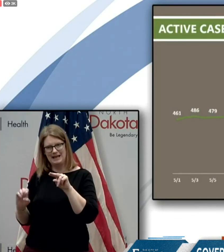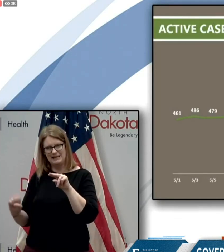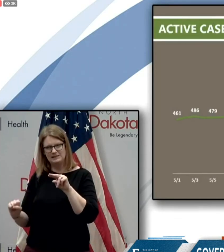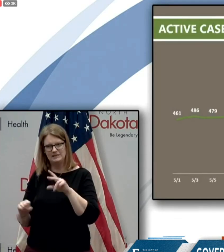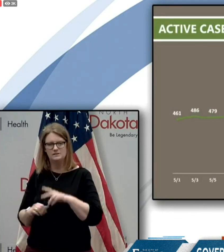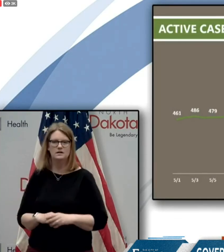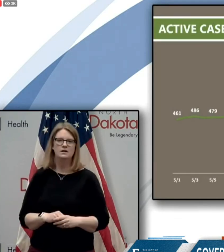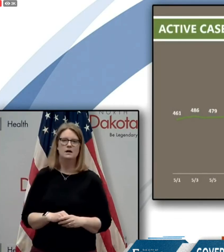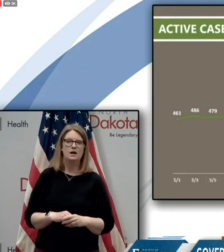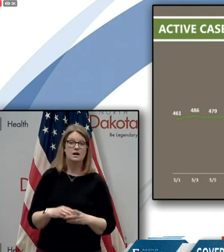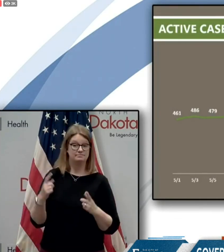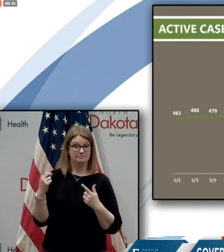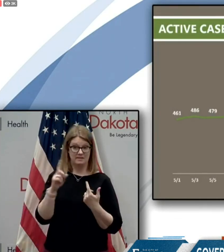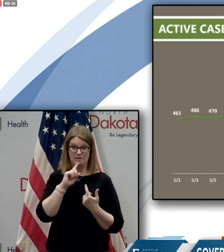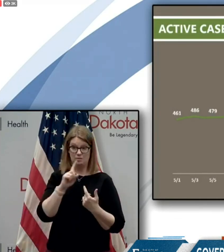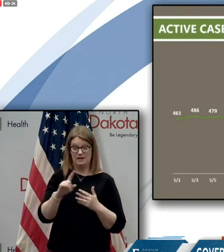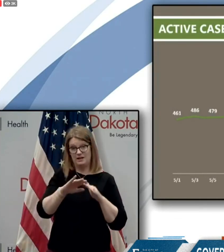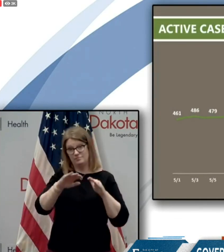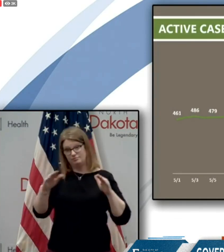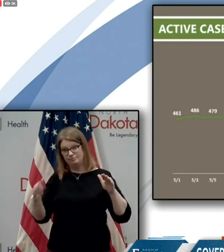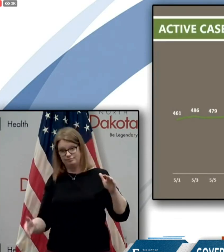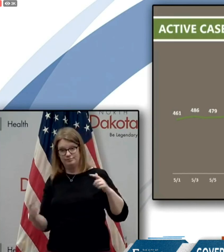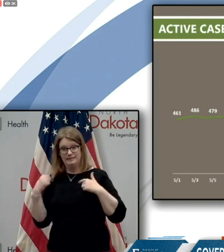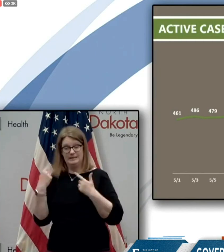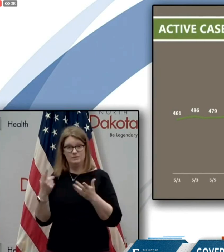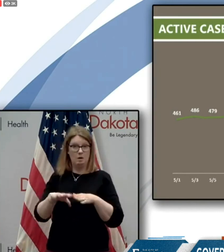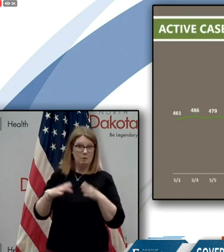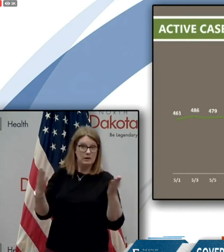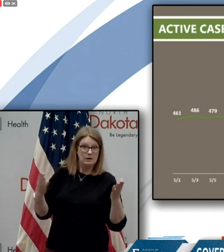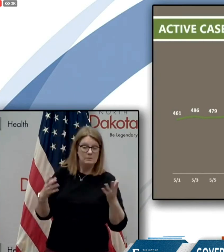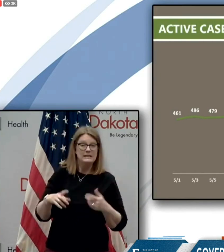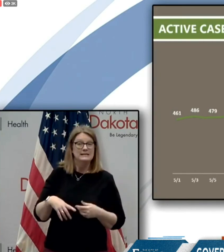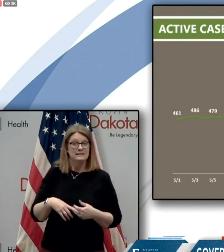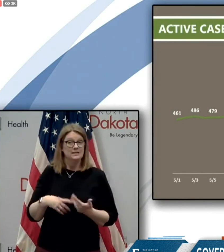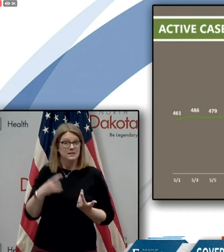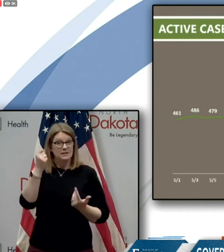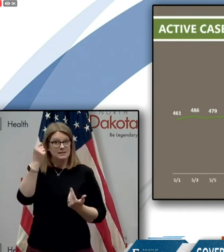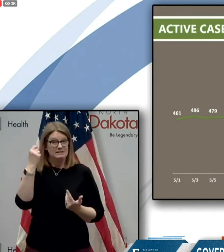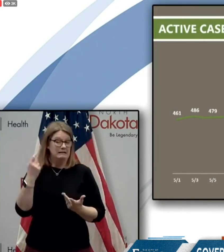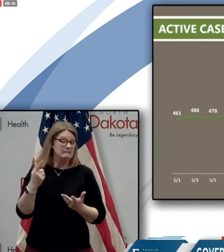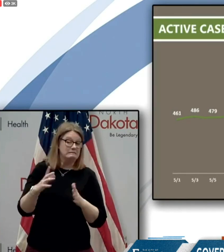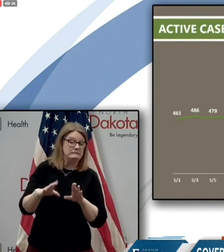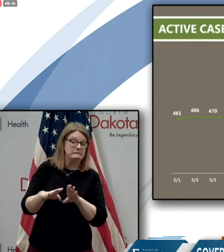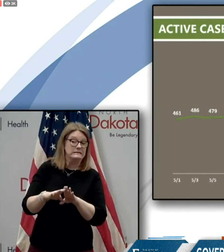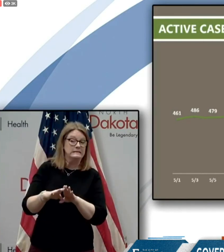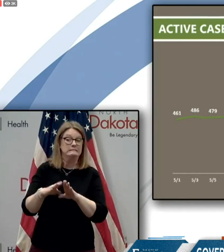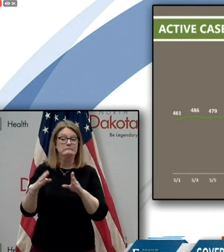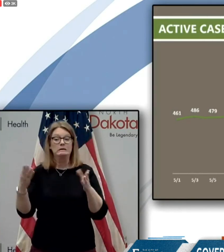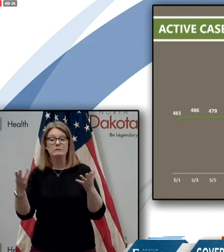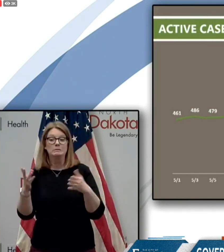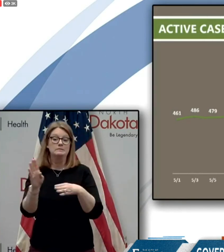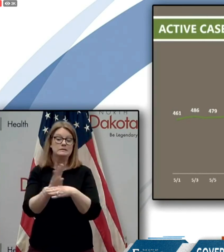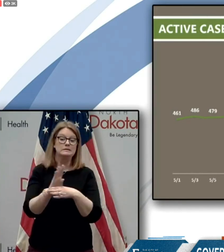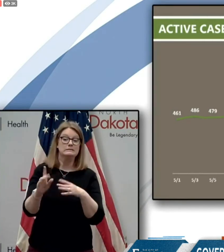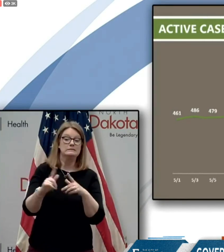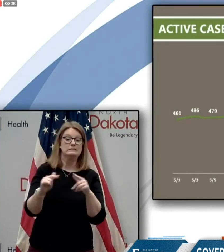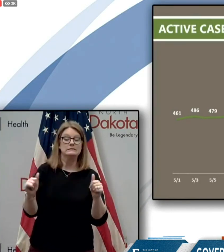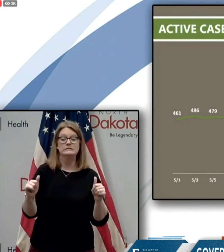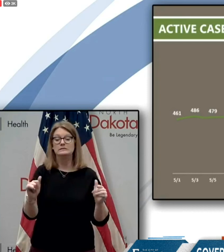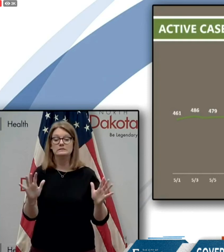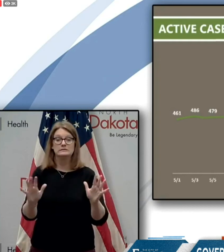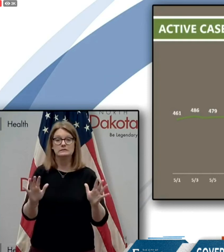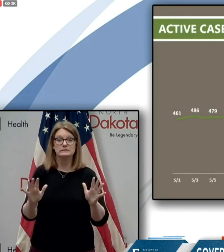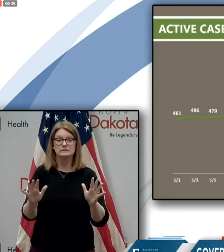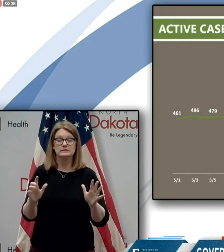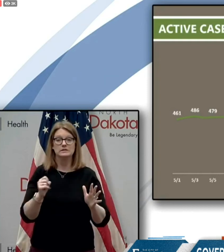up. And so again, when we opened things up, we took on a little bit of risk, but we managed our way through it. We did more targeted testing. That also